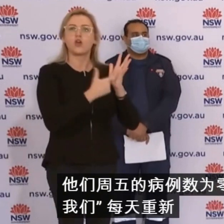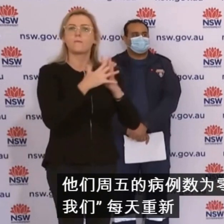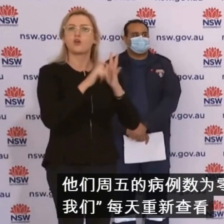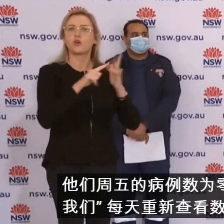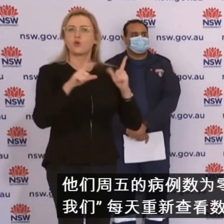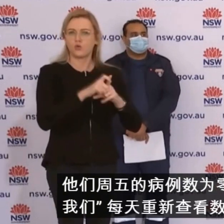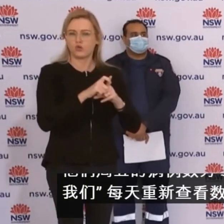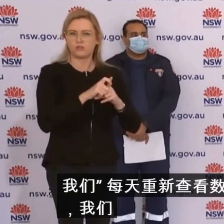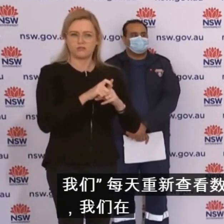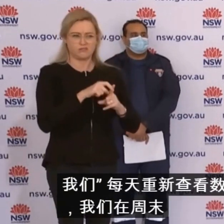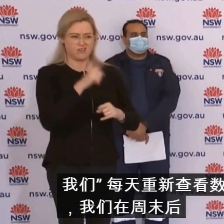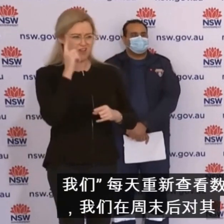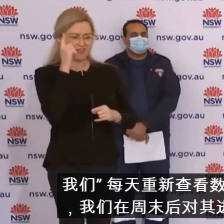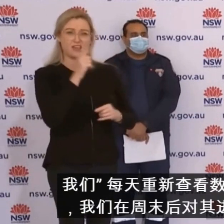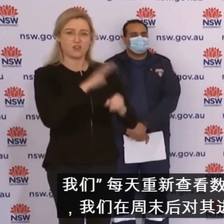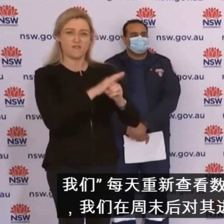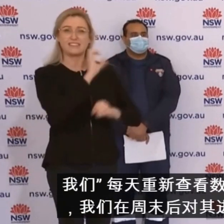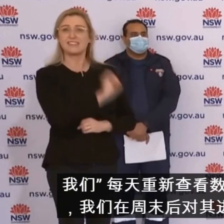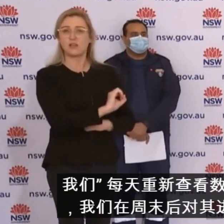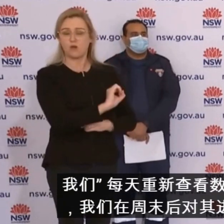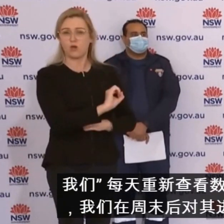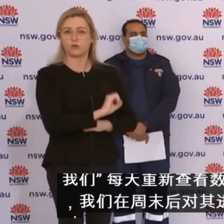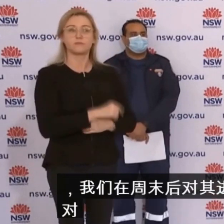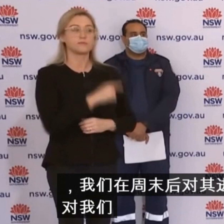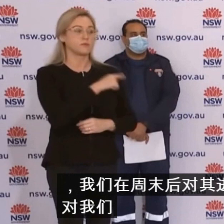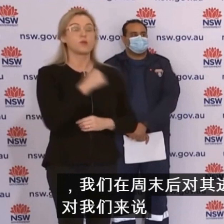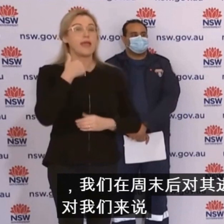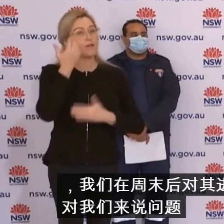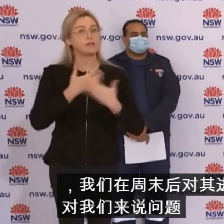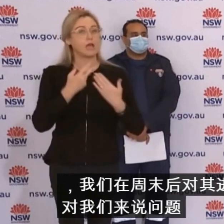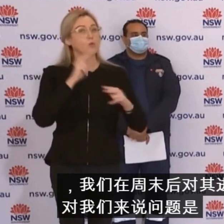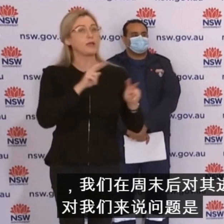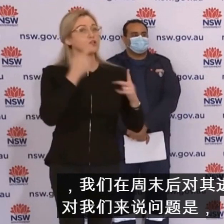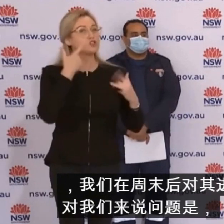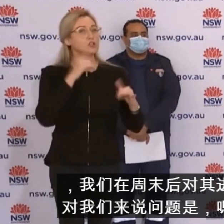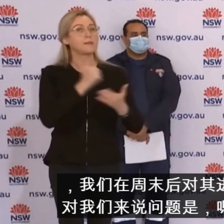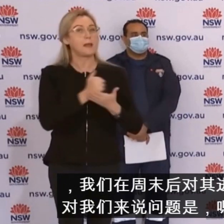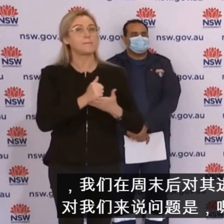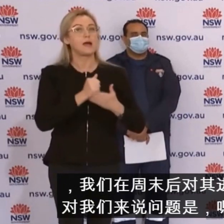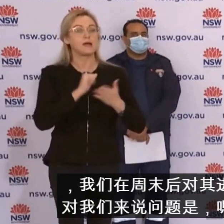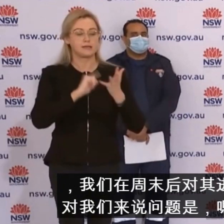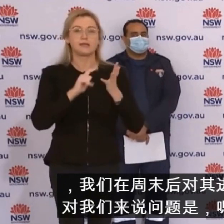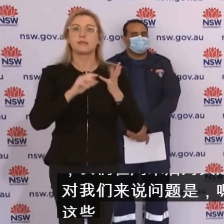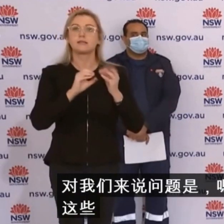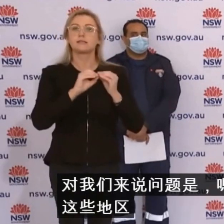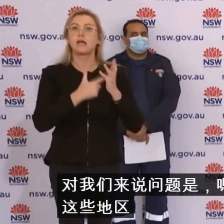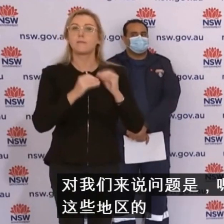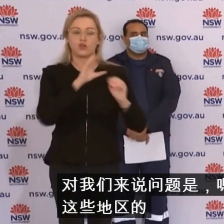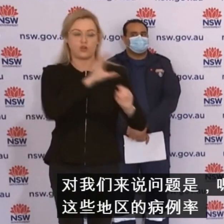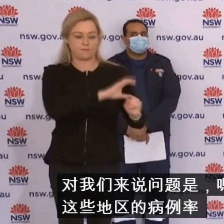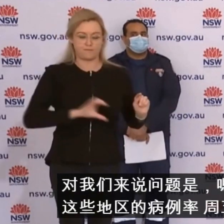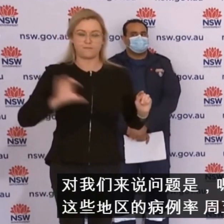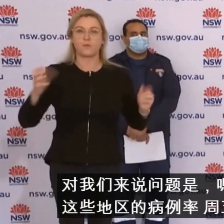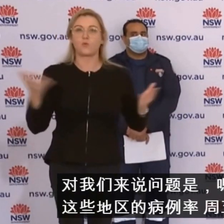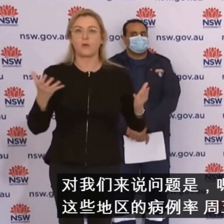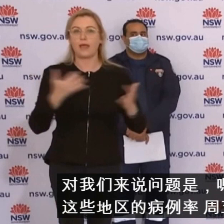at the data every day and we review it after the weekend. The issues for us are we look at the case rate in